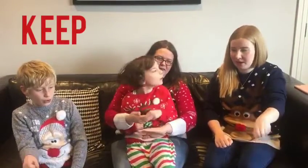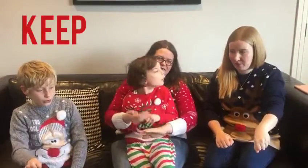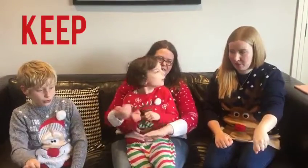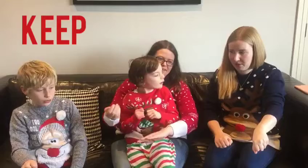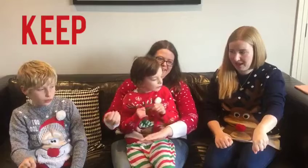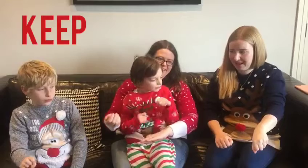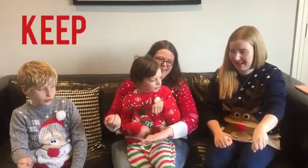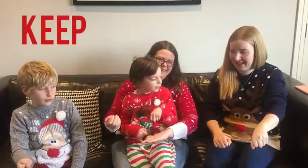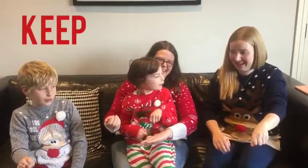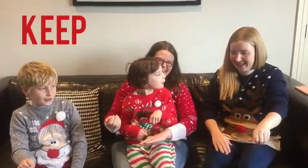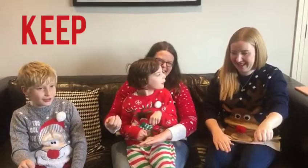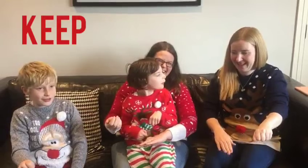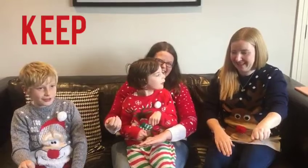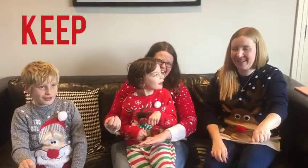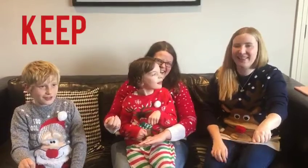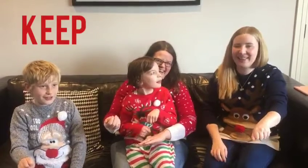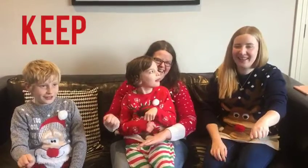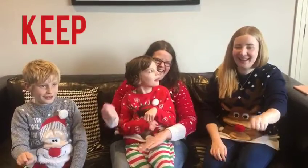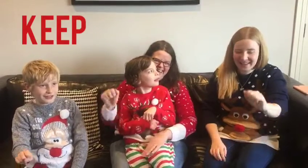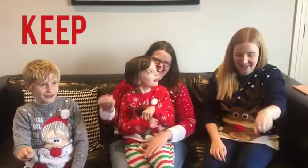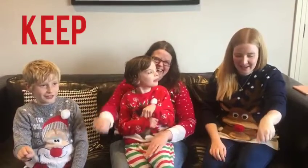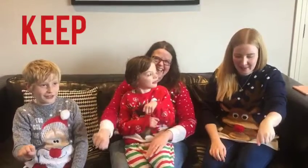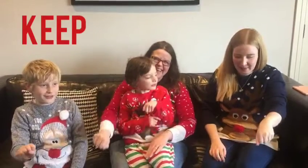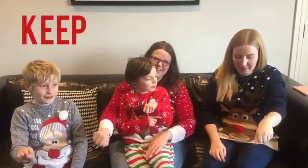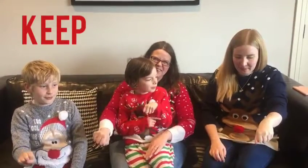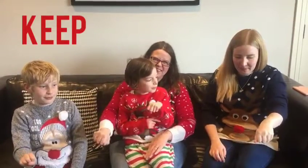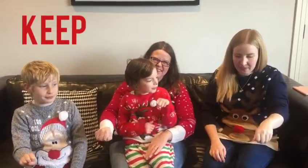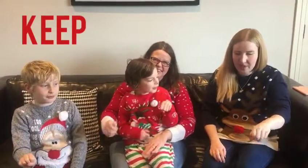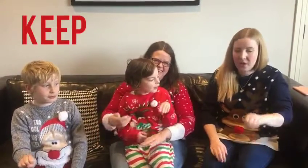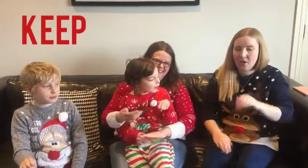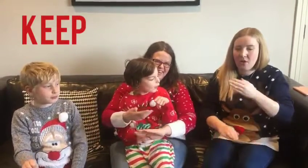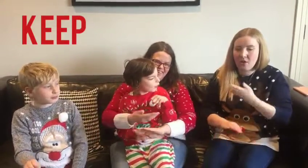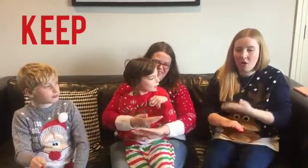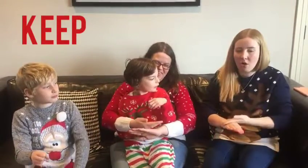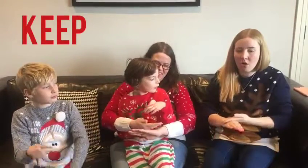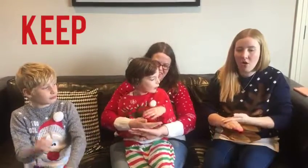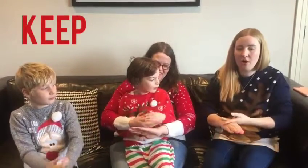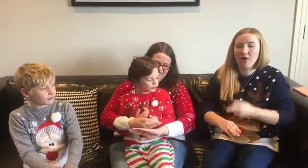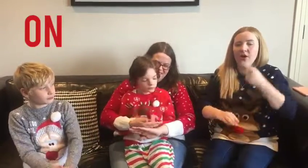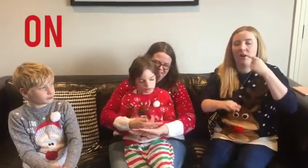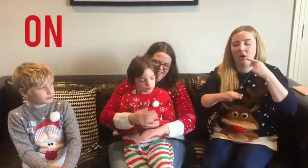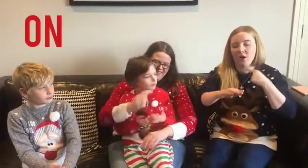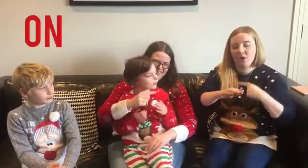keep. There we go, see? Keep. On.